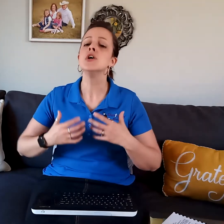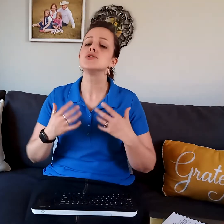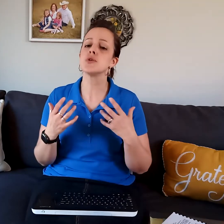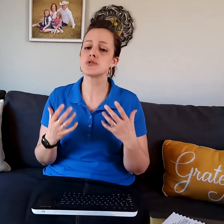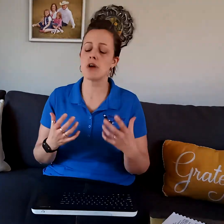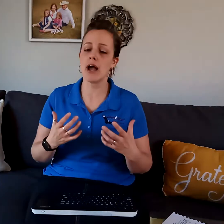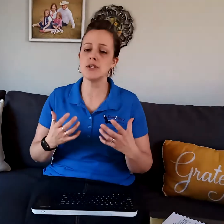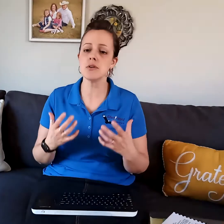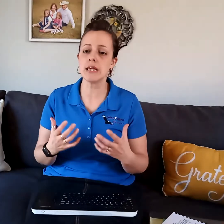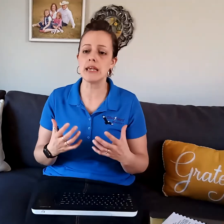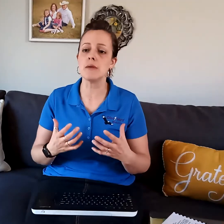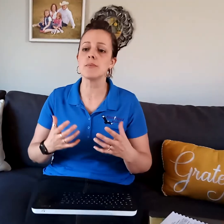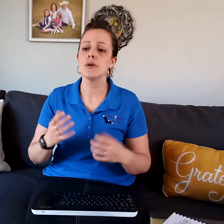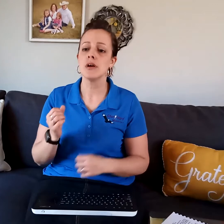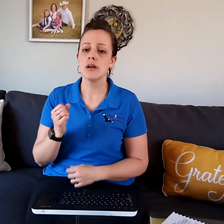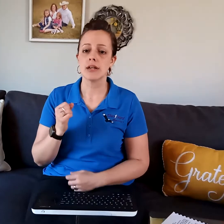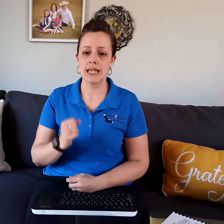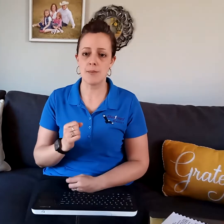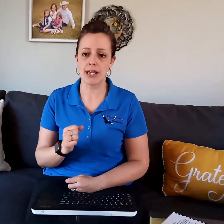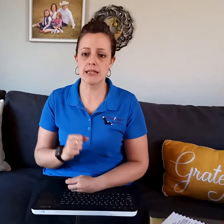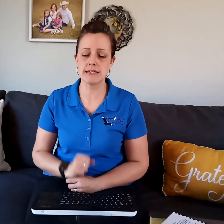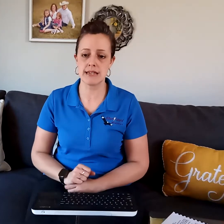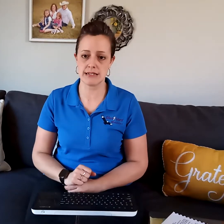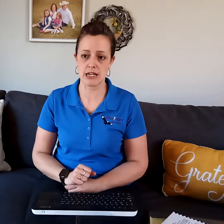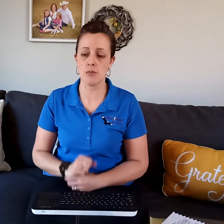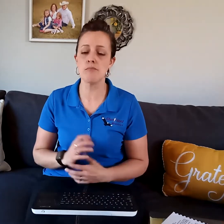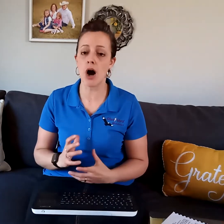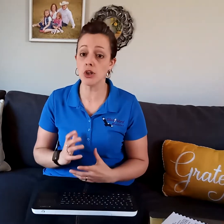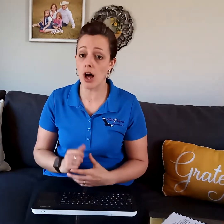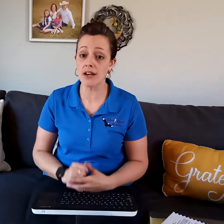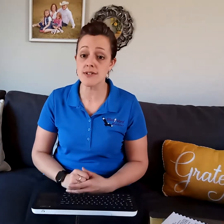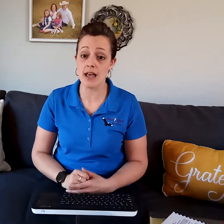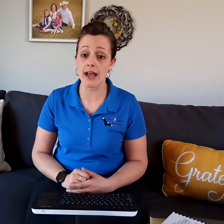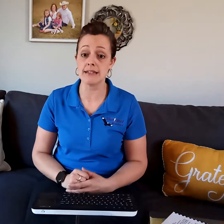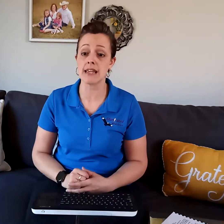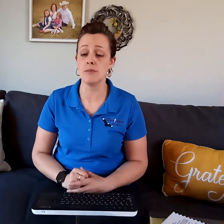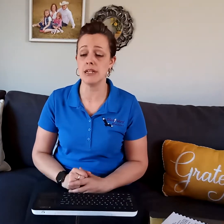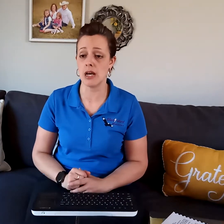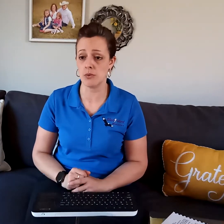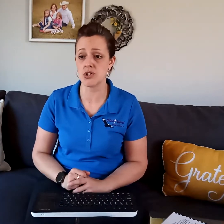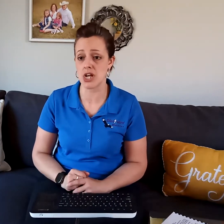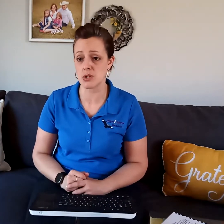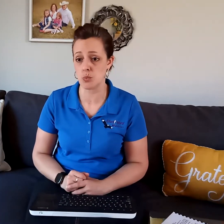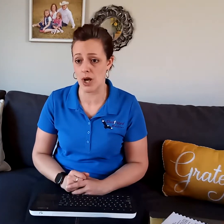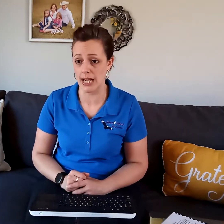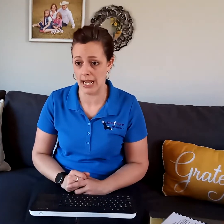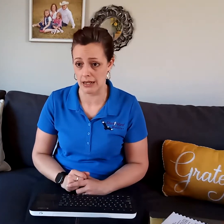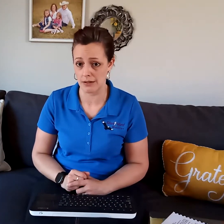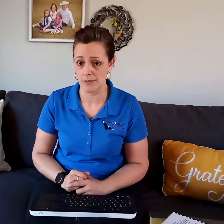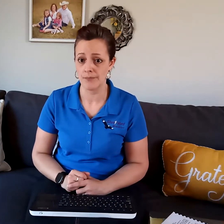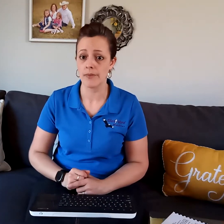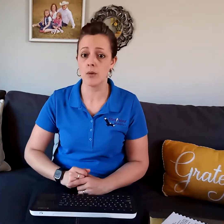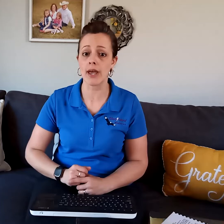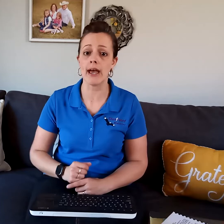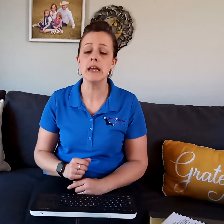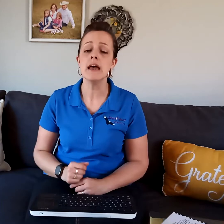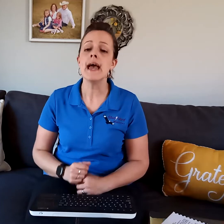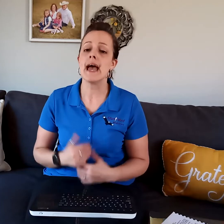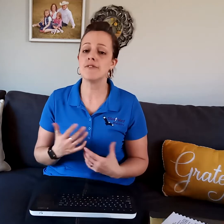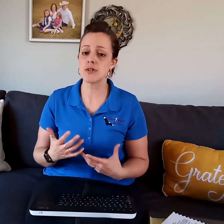So try to keep it consistent. A lot of signs can be done with just one hand, okay? And for